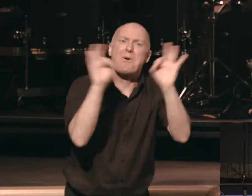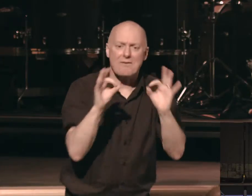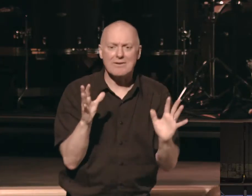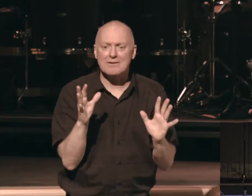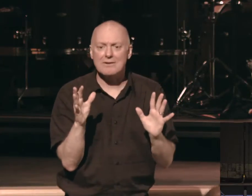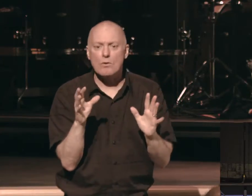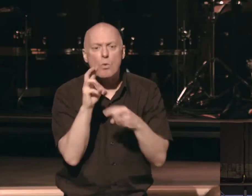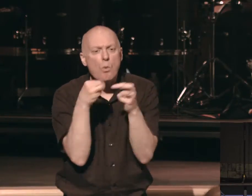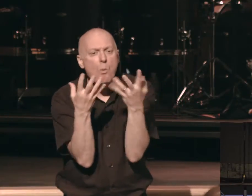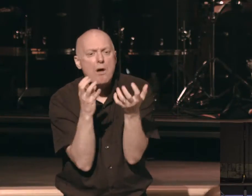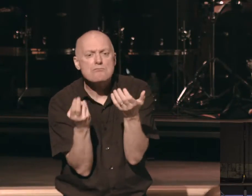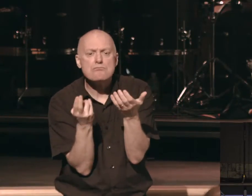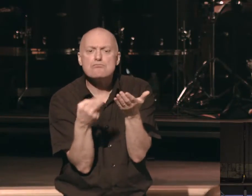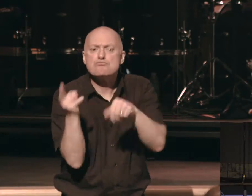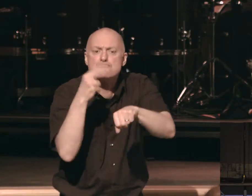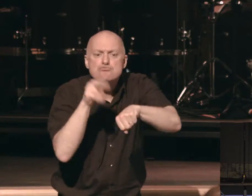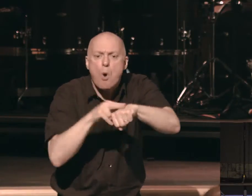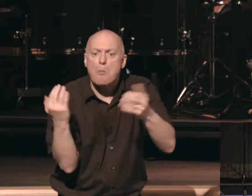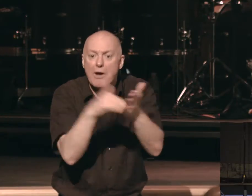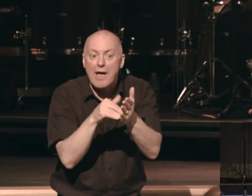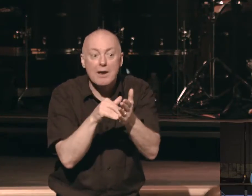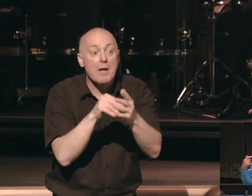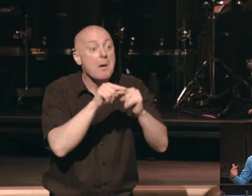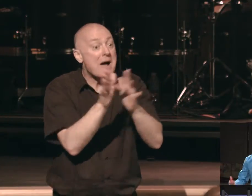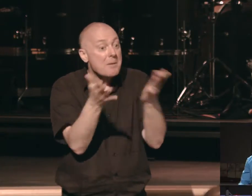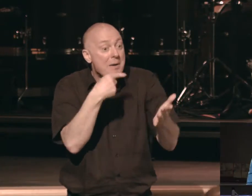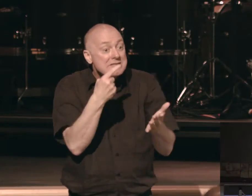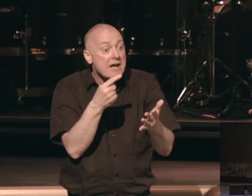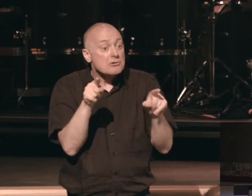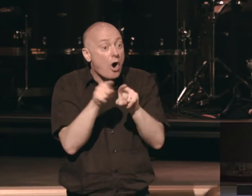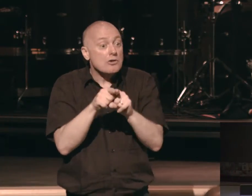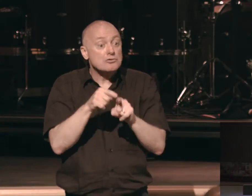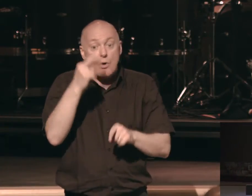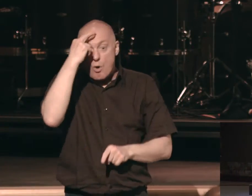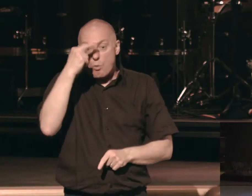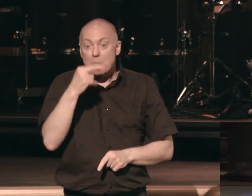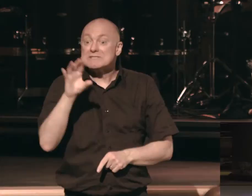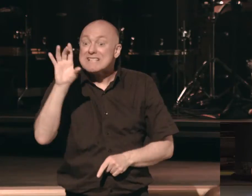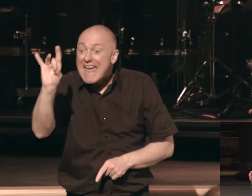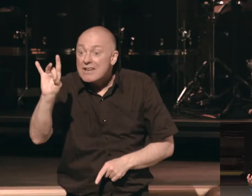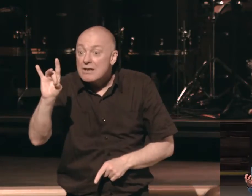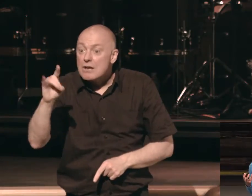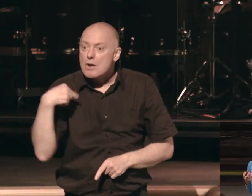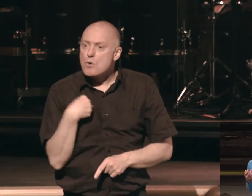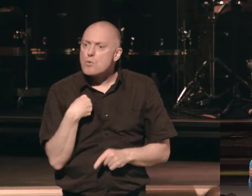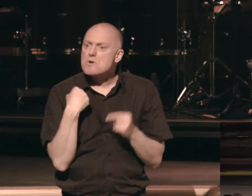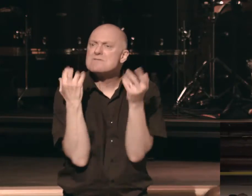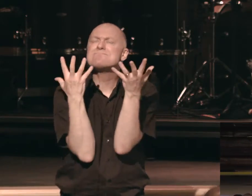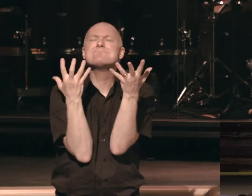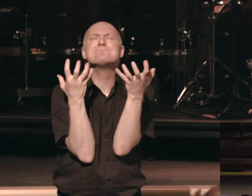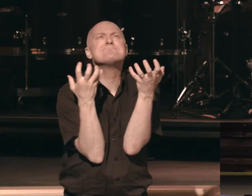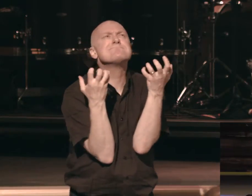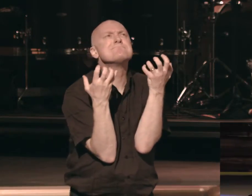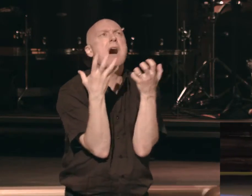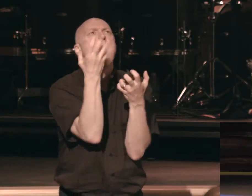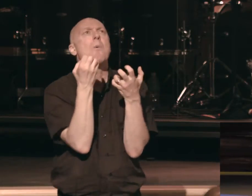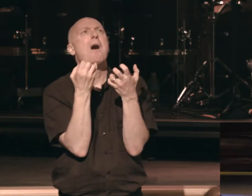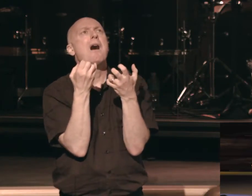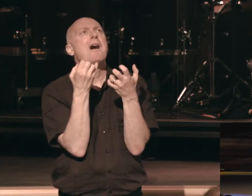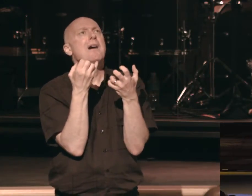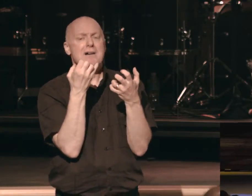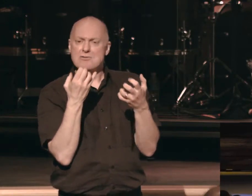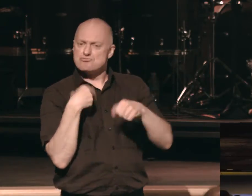God. But the Bible also says in Romans 8 that we groan inwardly, that we groan to be restored, that